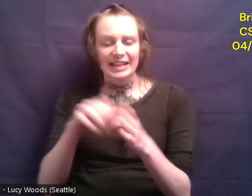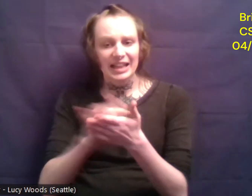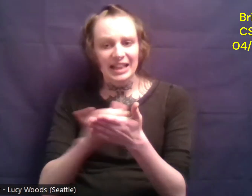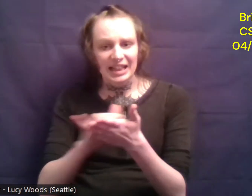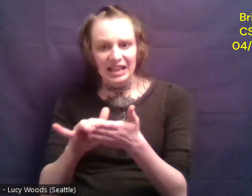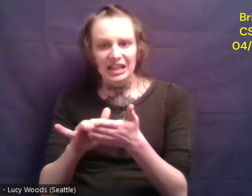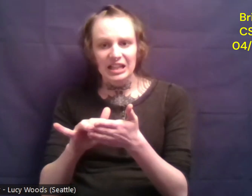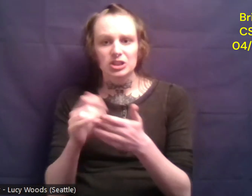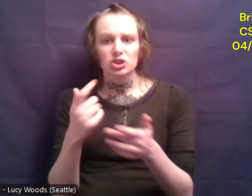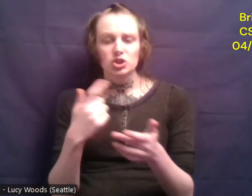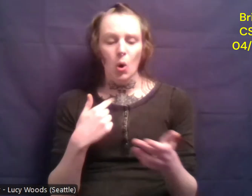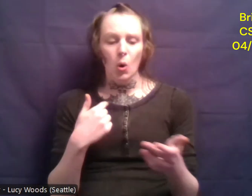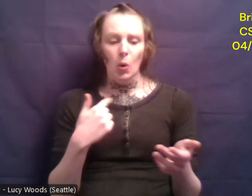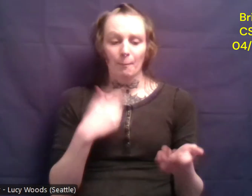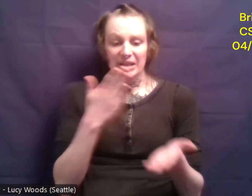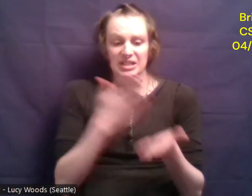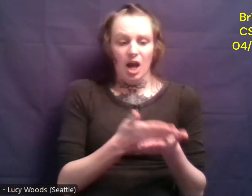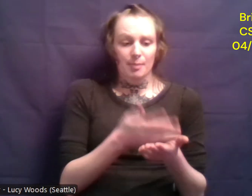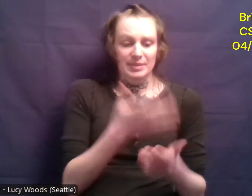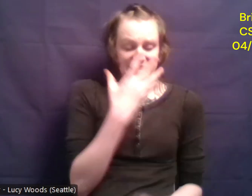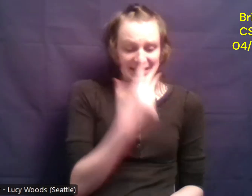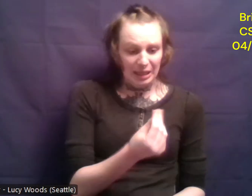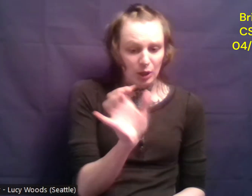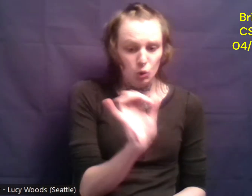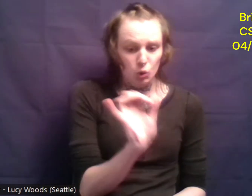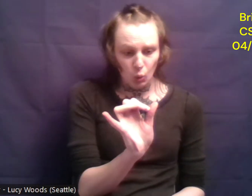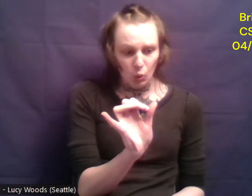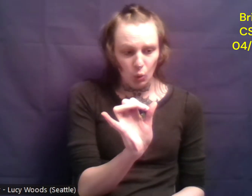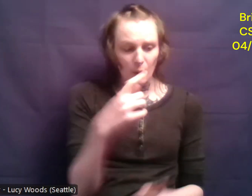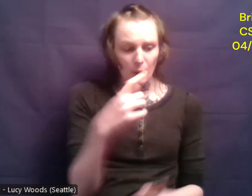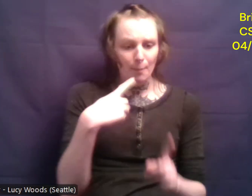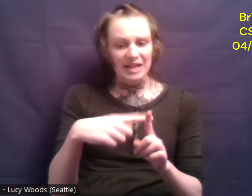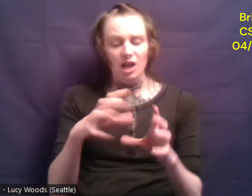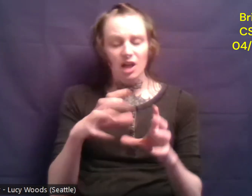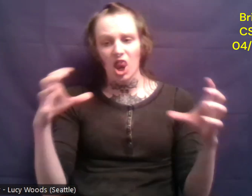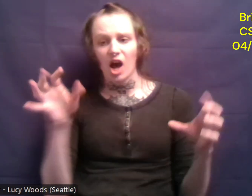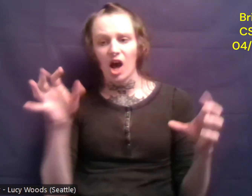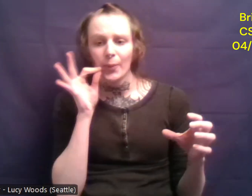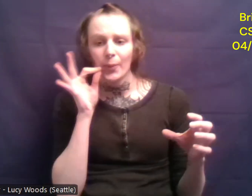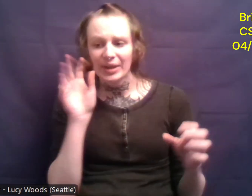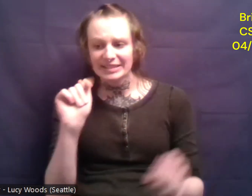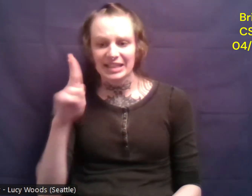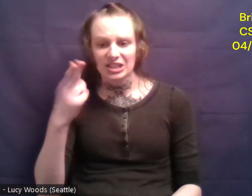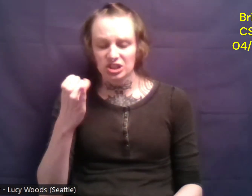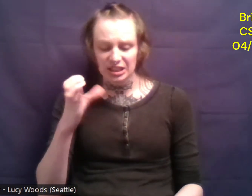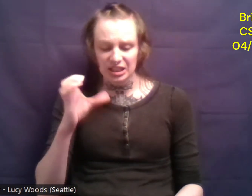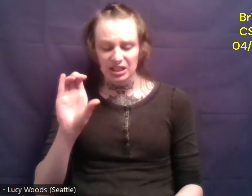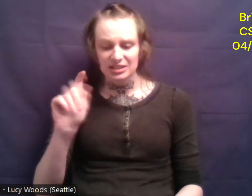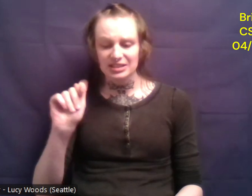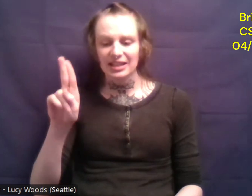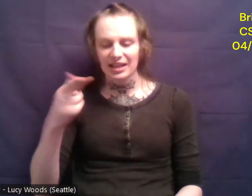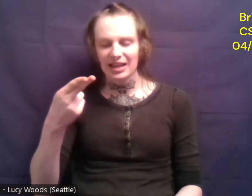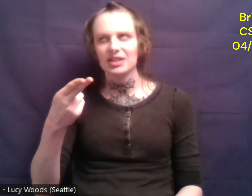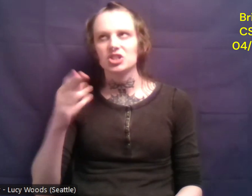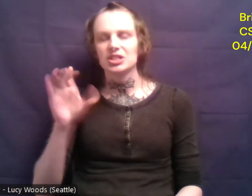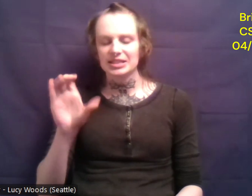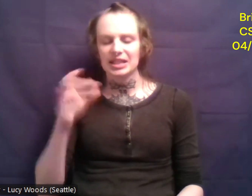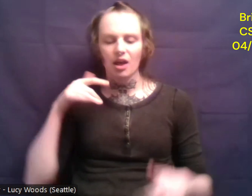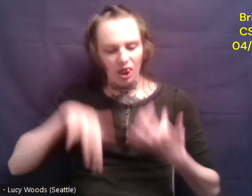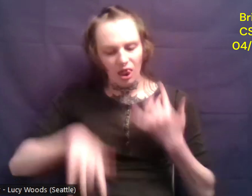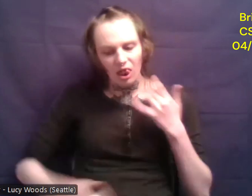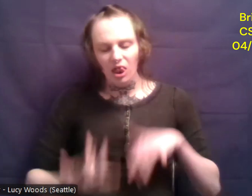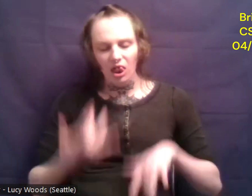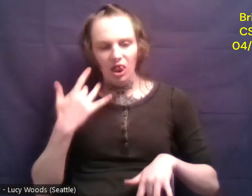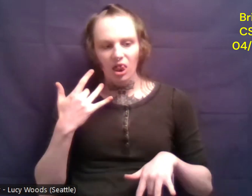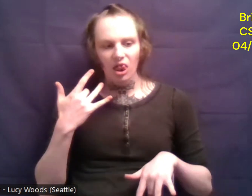break. Combined with the THC, that all induced a psychotic break. So, um, this disease brought me to my knees. I was drinking